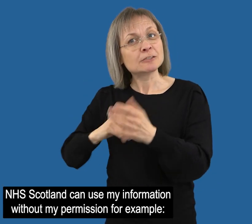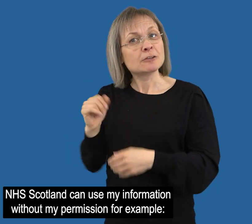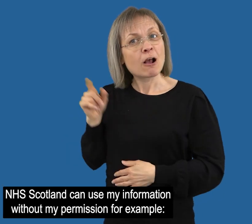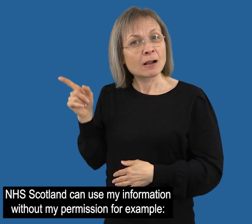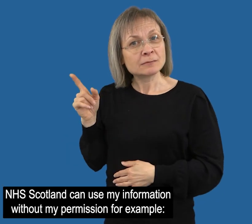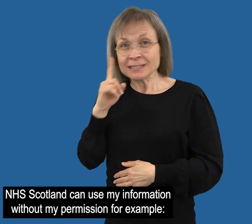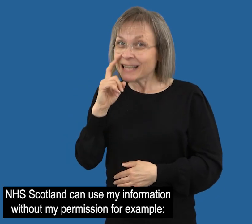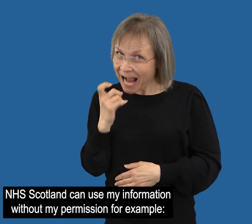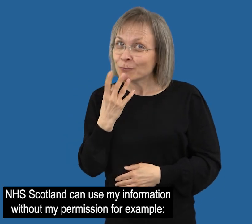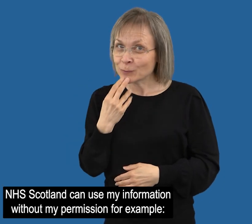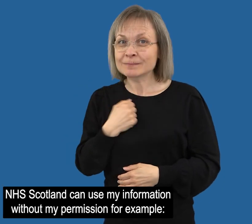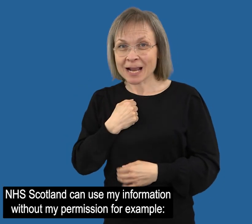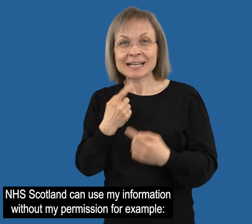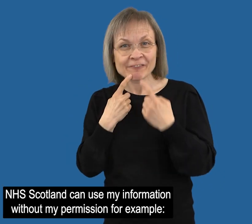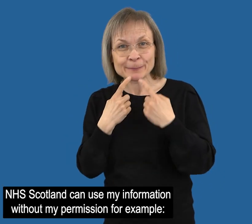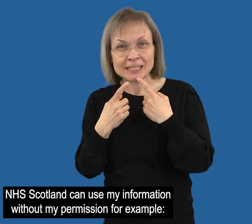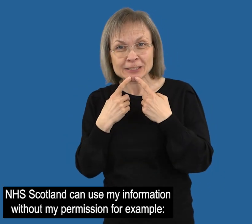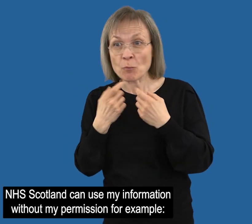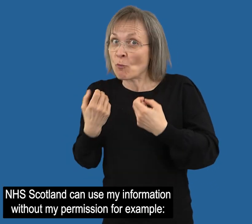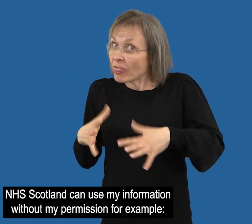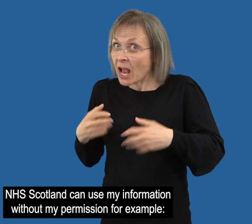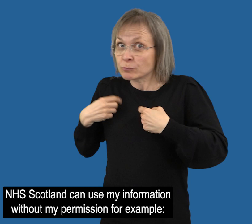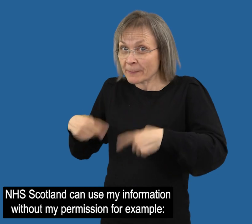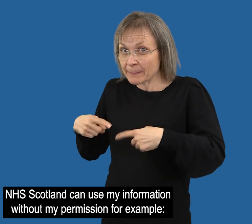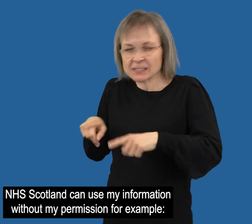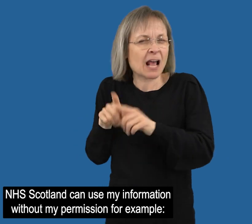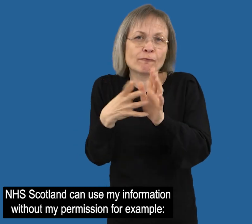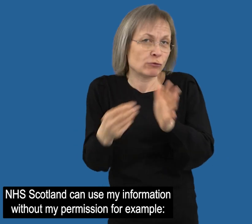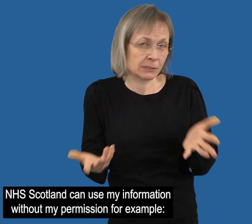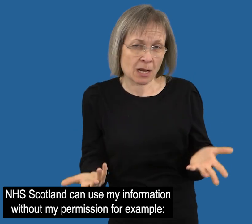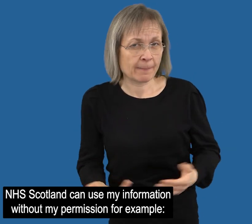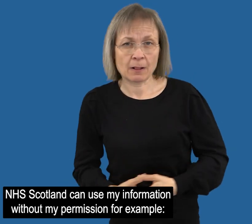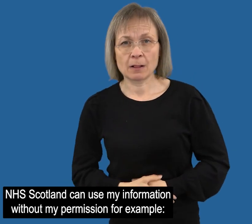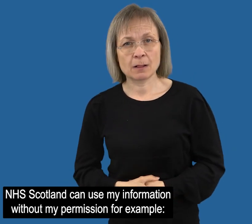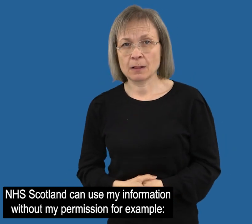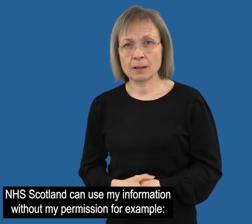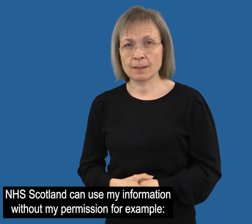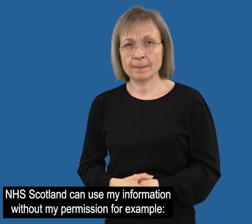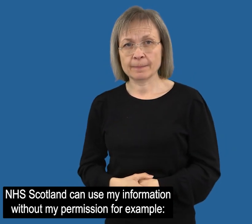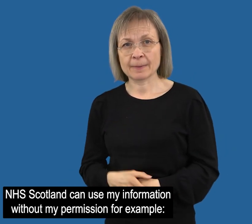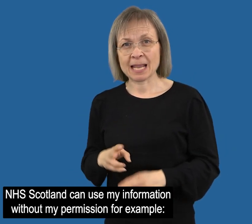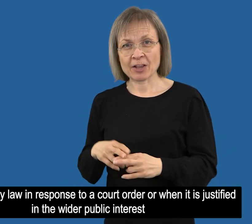In some circumstances, NHS Scotland can use my information without my permission, for example,